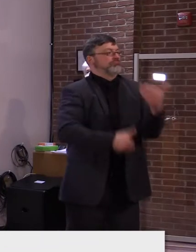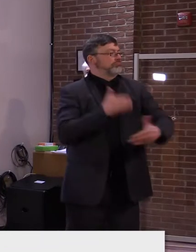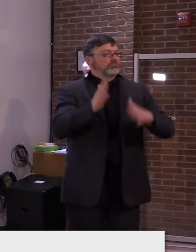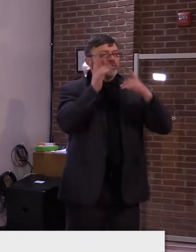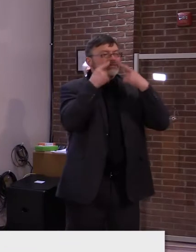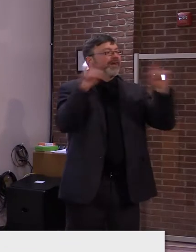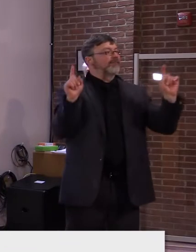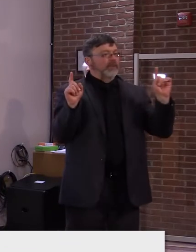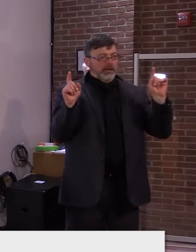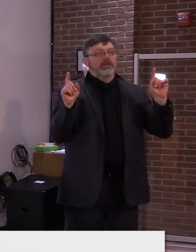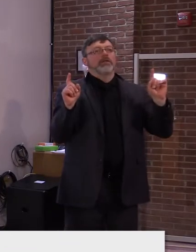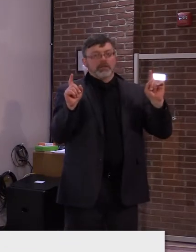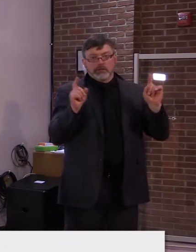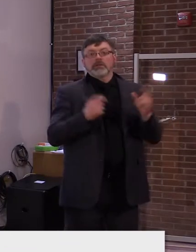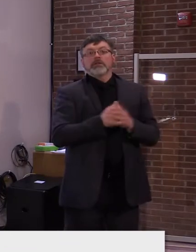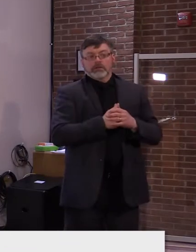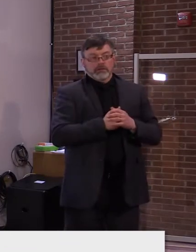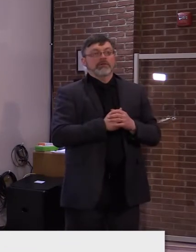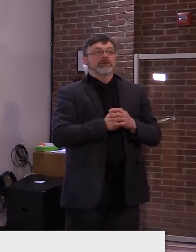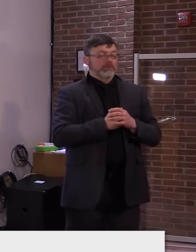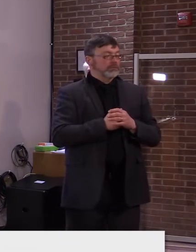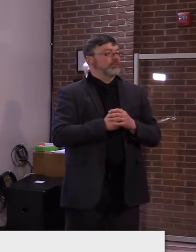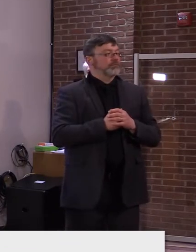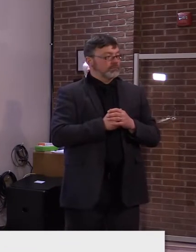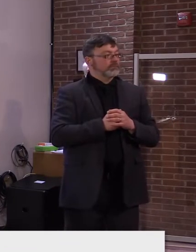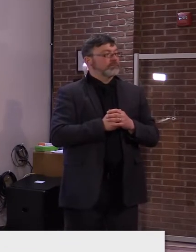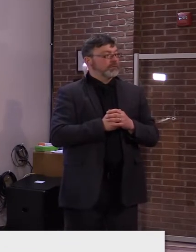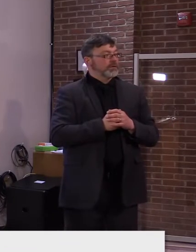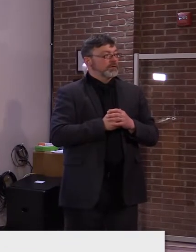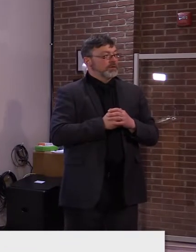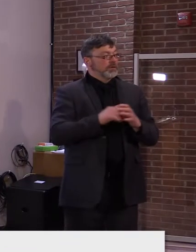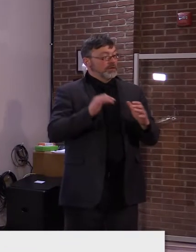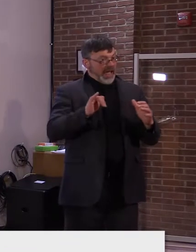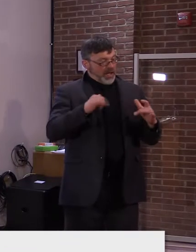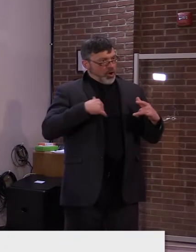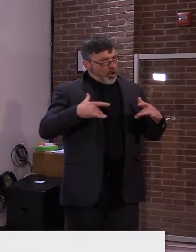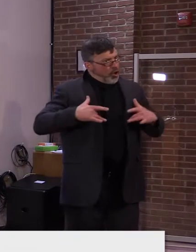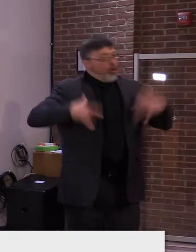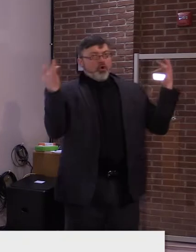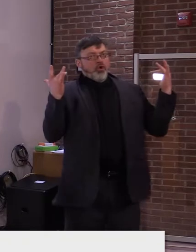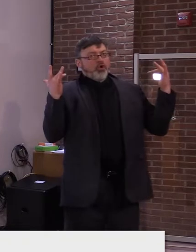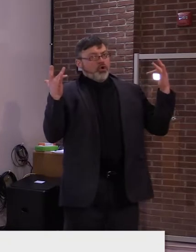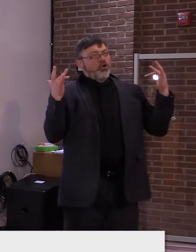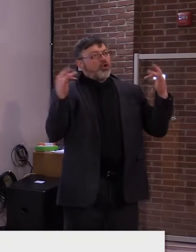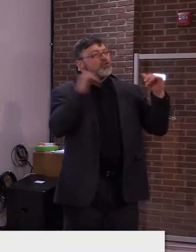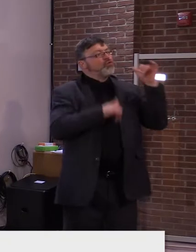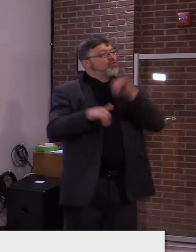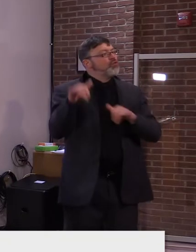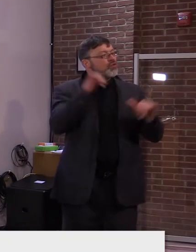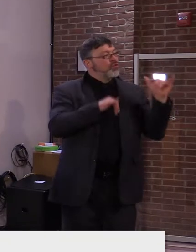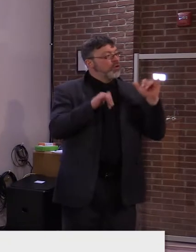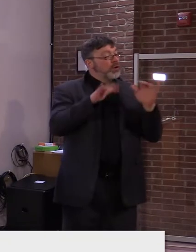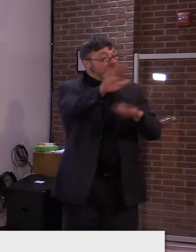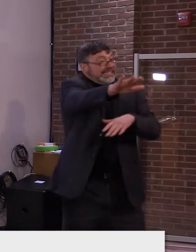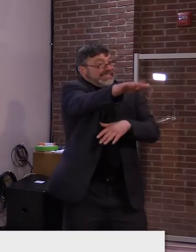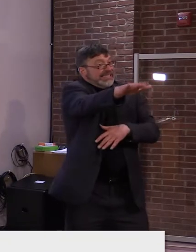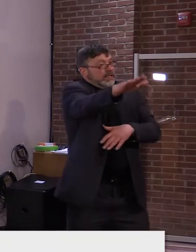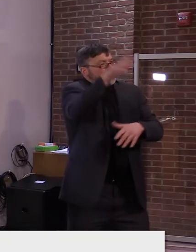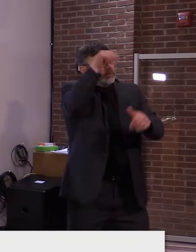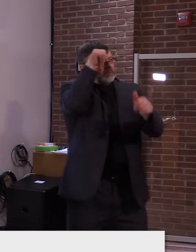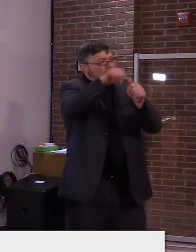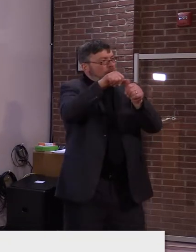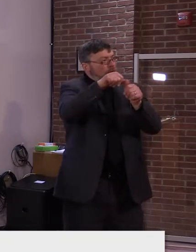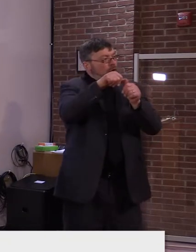1st. This is incredibly exciting news, but I want to remind everyone that it may again take up